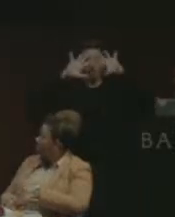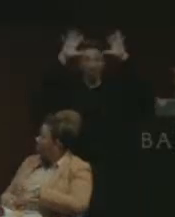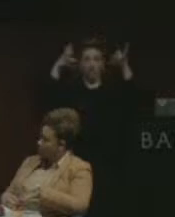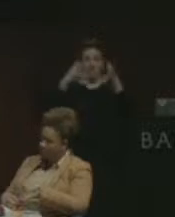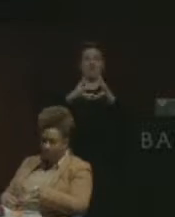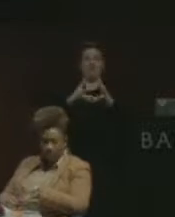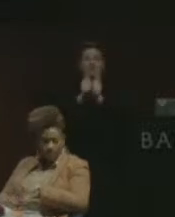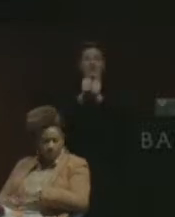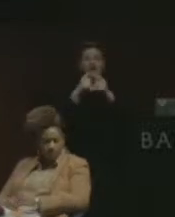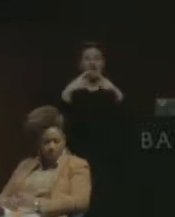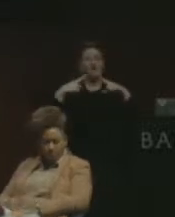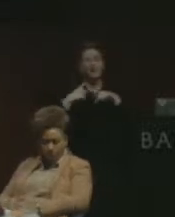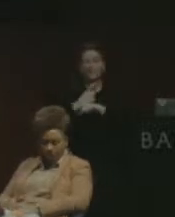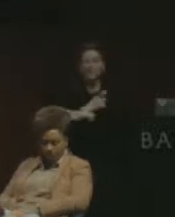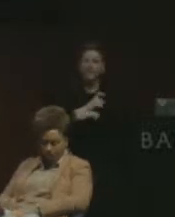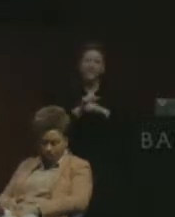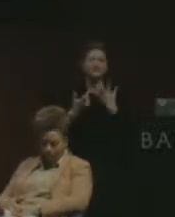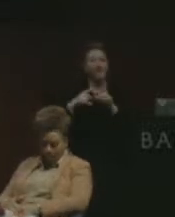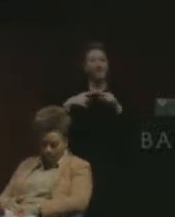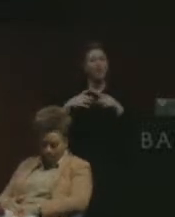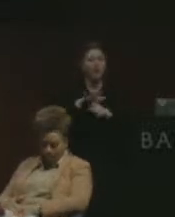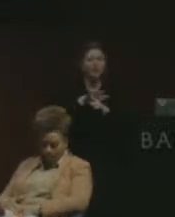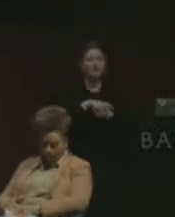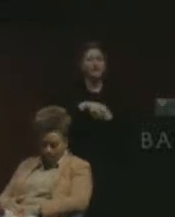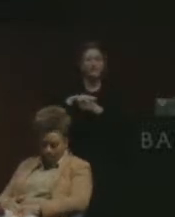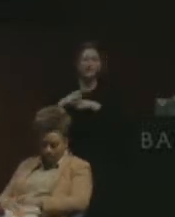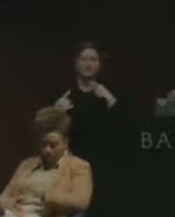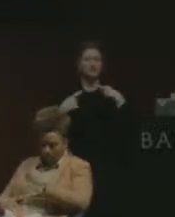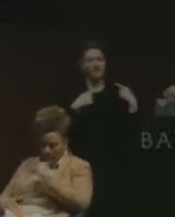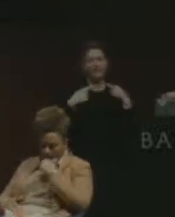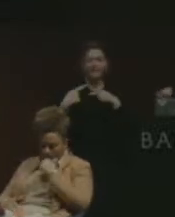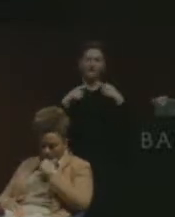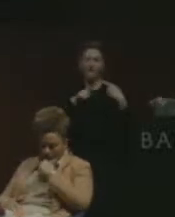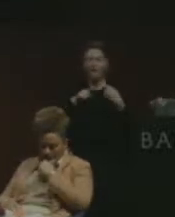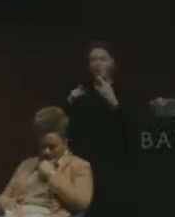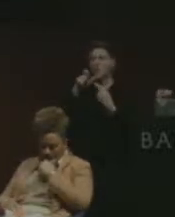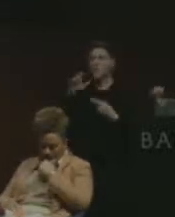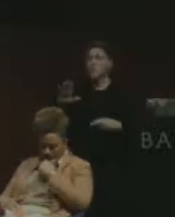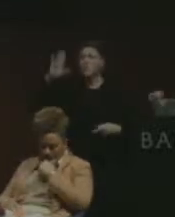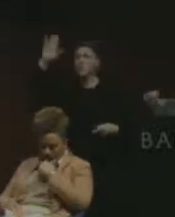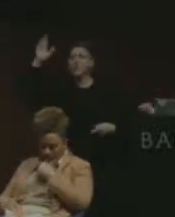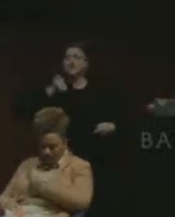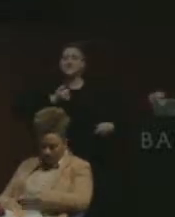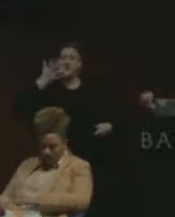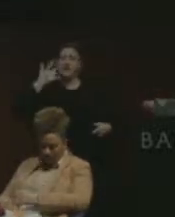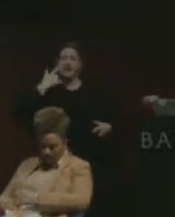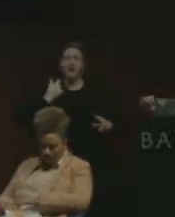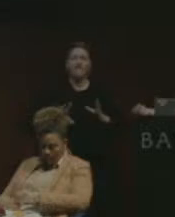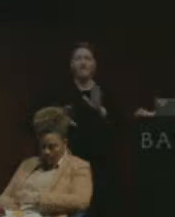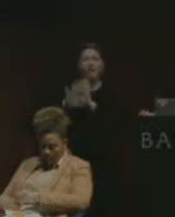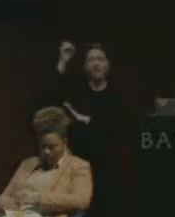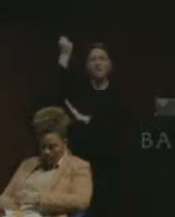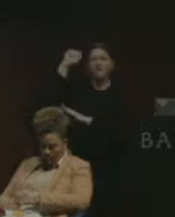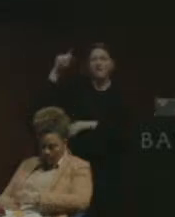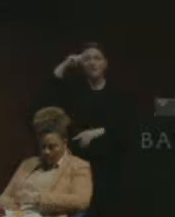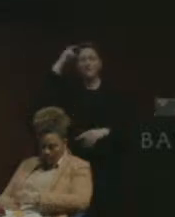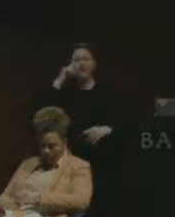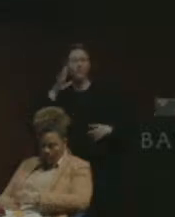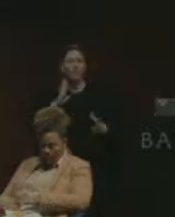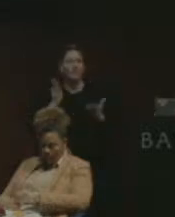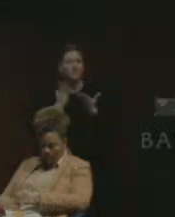the complexities of that. There were tensions within that in terms of who's speaking for a radical movement for Black women's labor